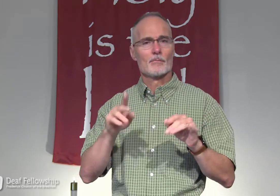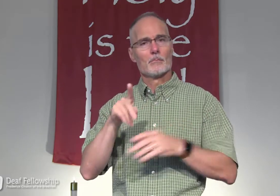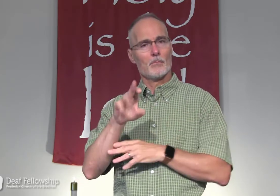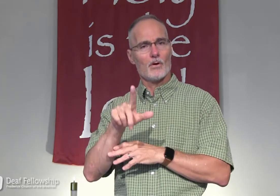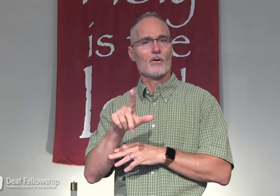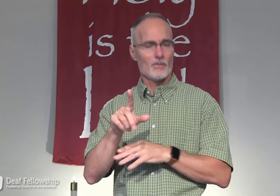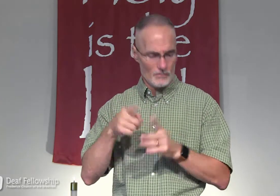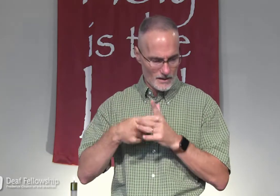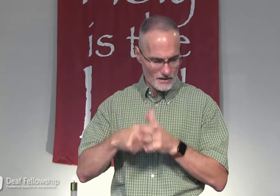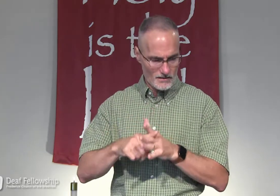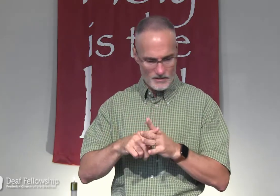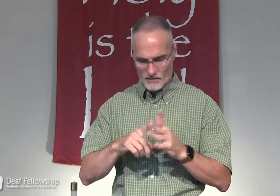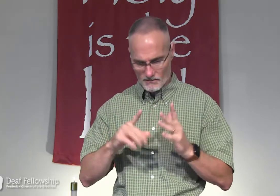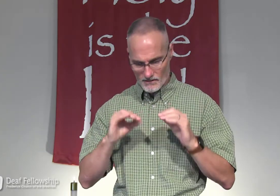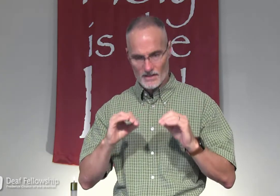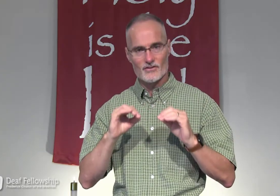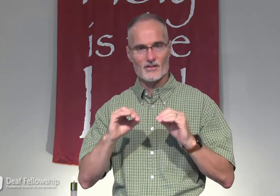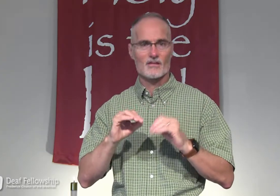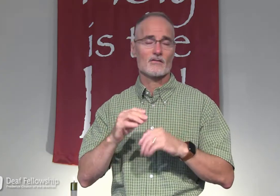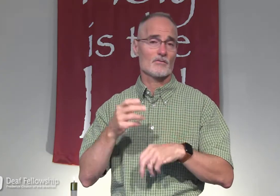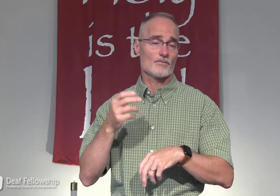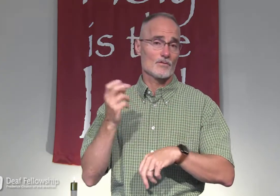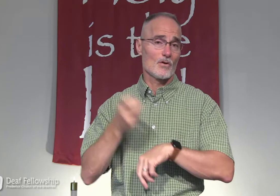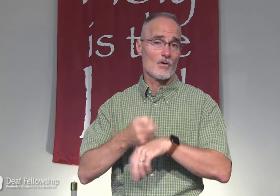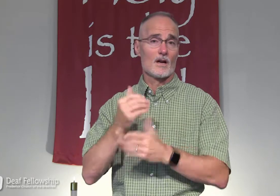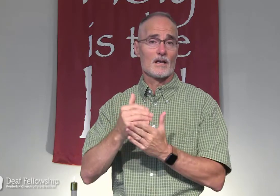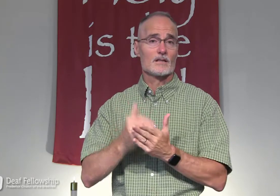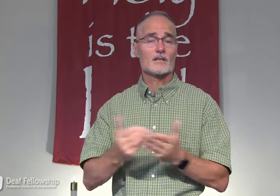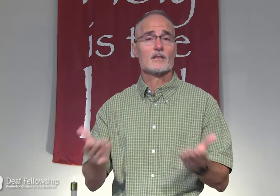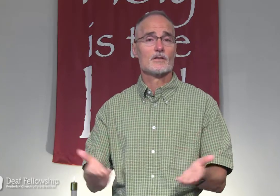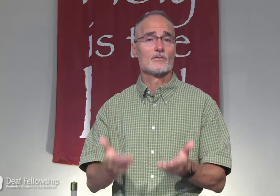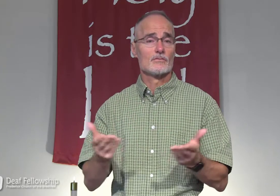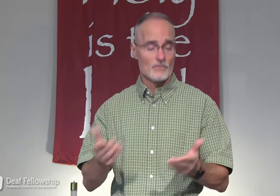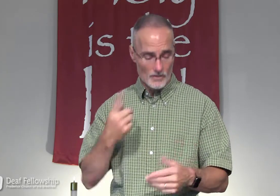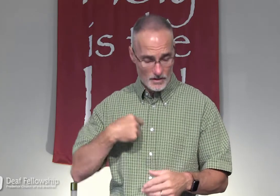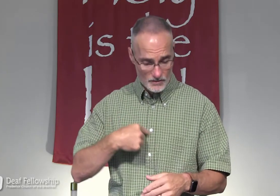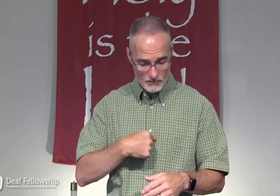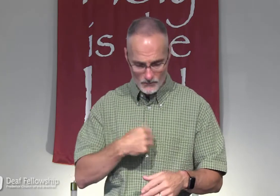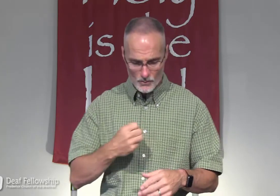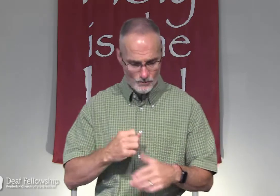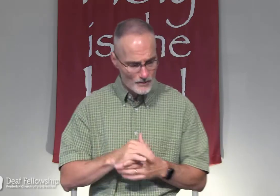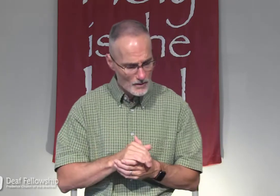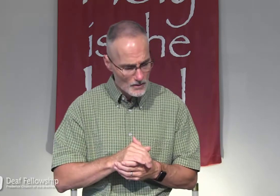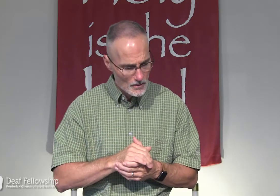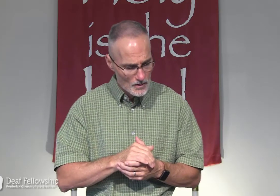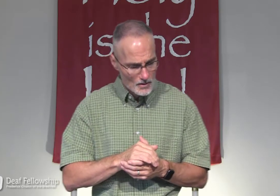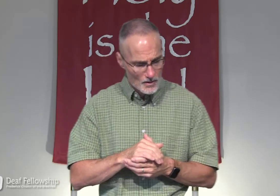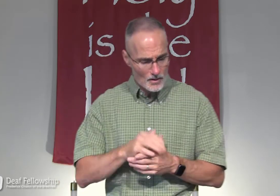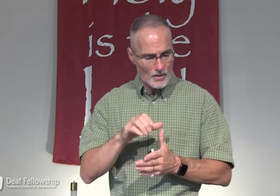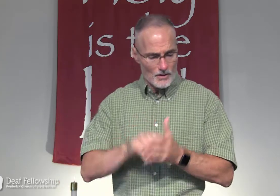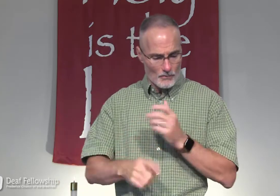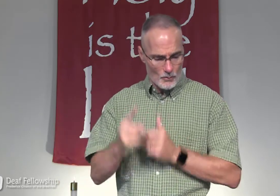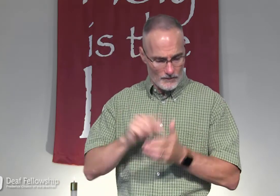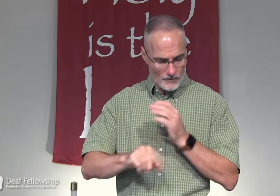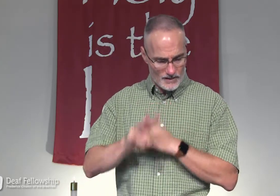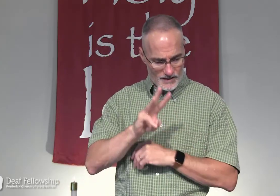introduction, but at the same time, Paul begins his teaching, and it's a hard lesson here for us.